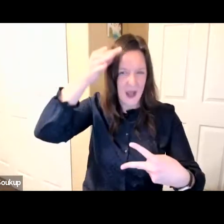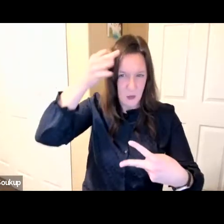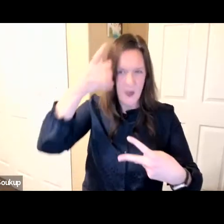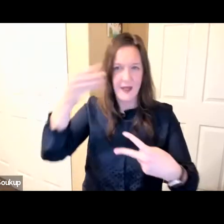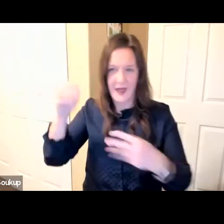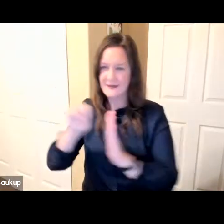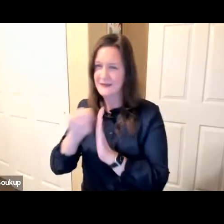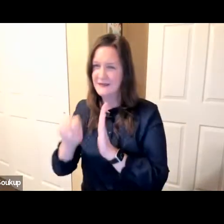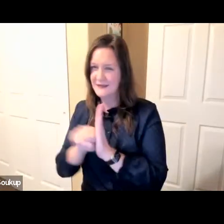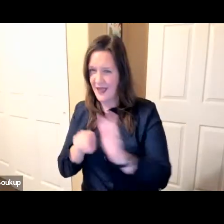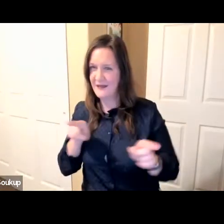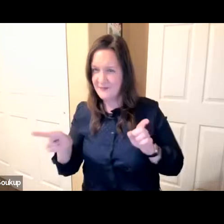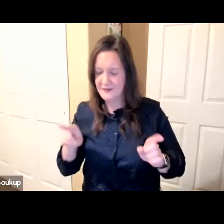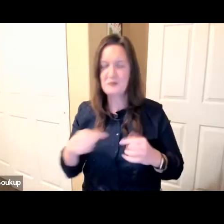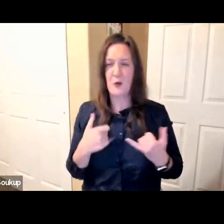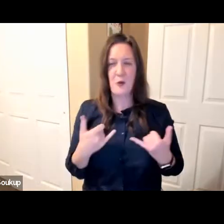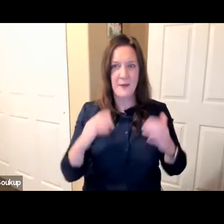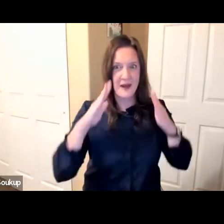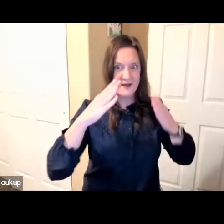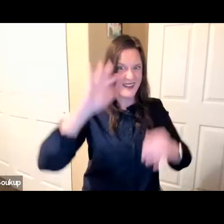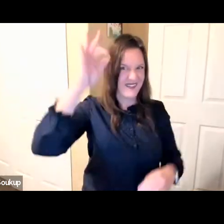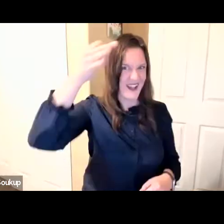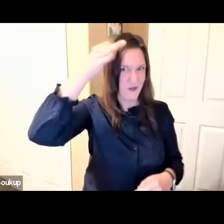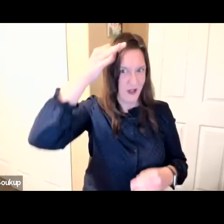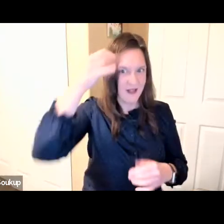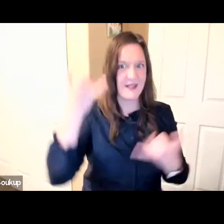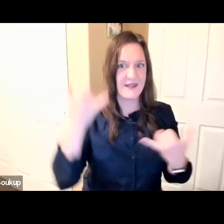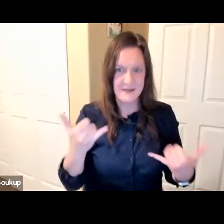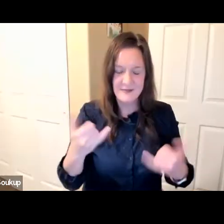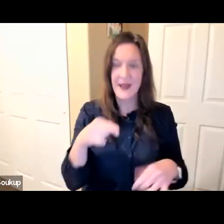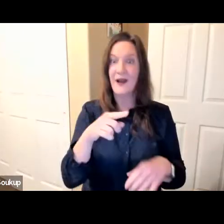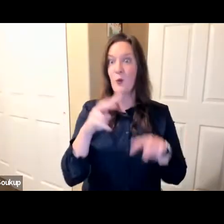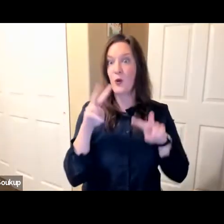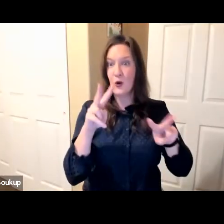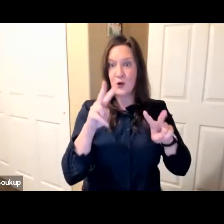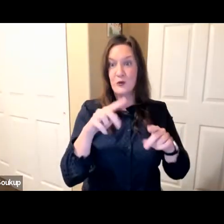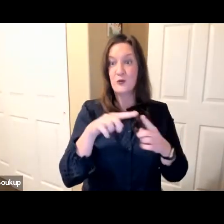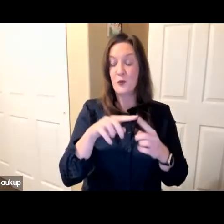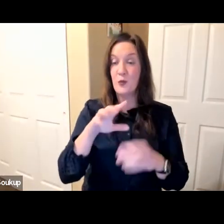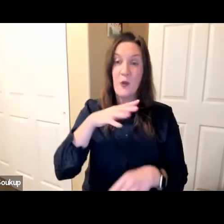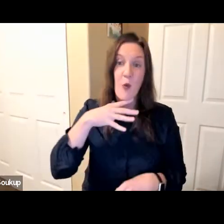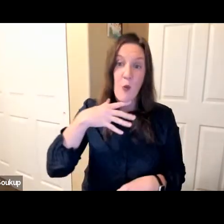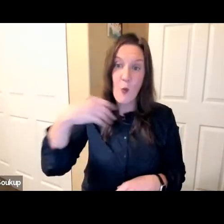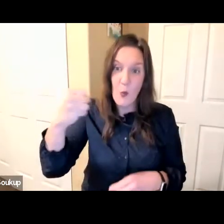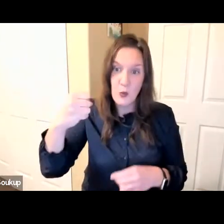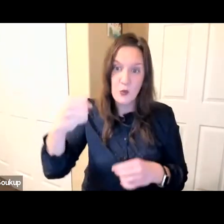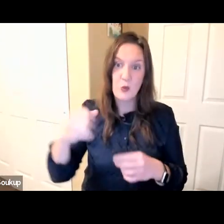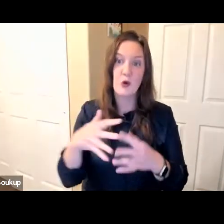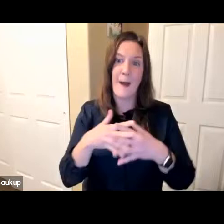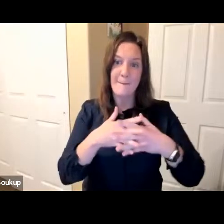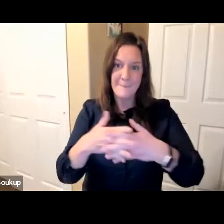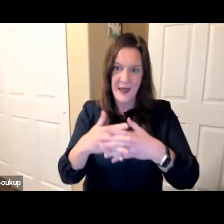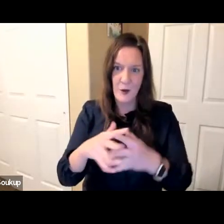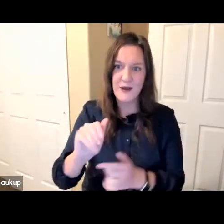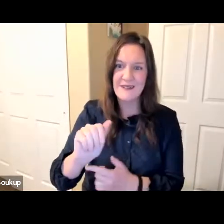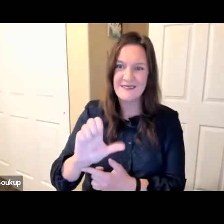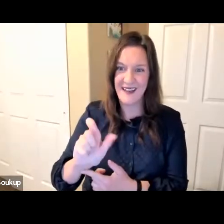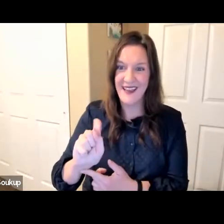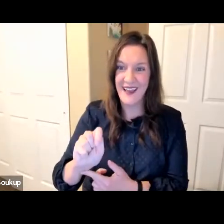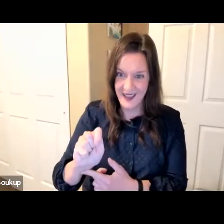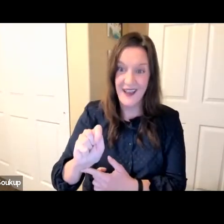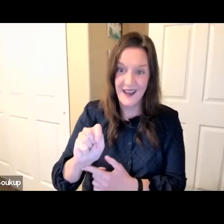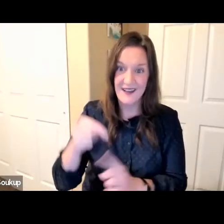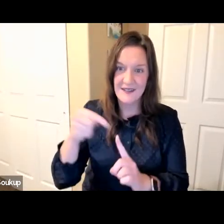ACDHH is now keeping an eye on something that's happening at the federal and state levels. Right now, we're keeping an eye on the federal level. It's the